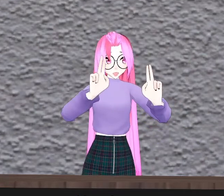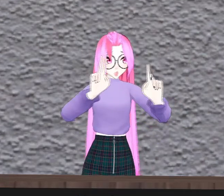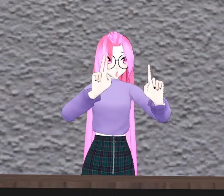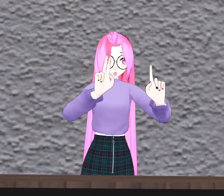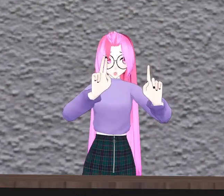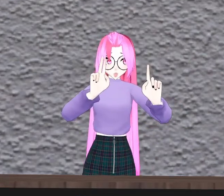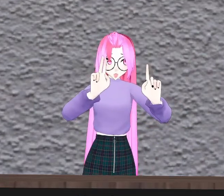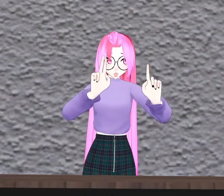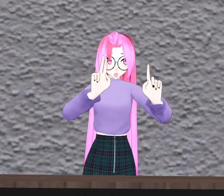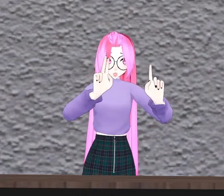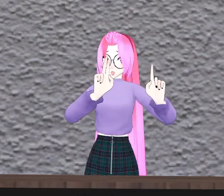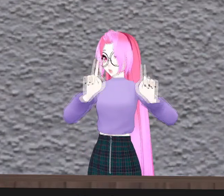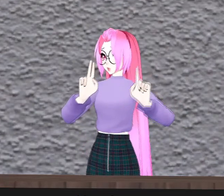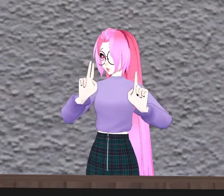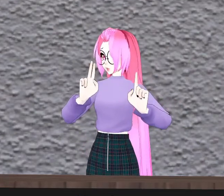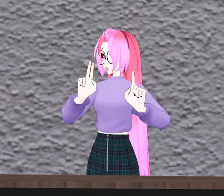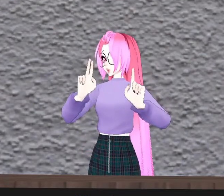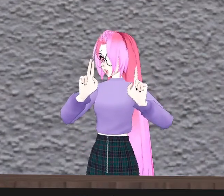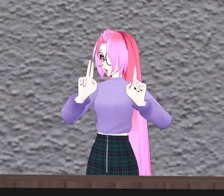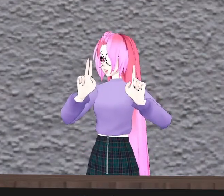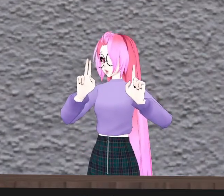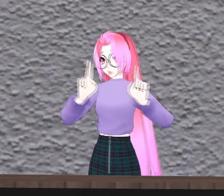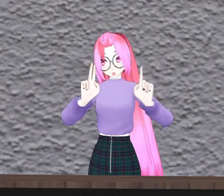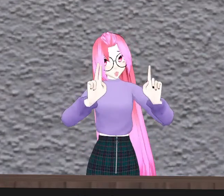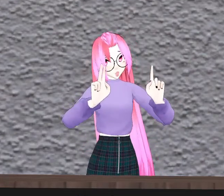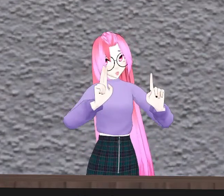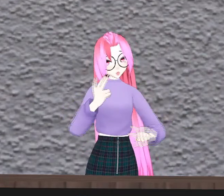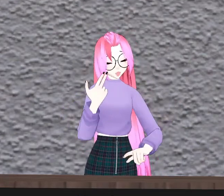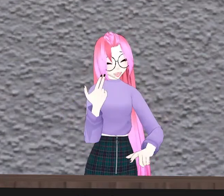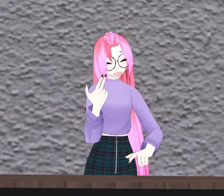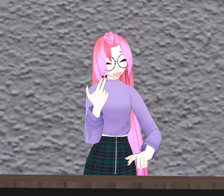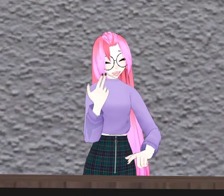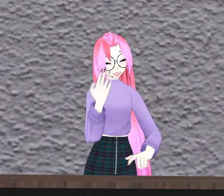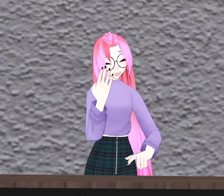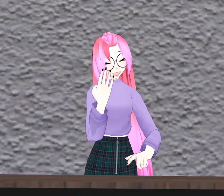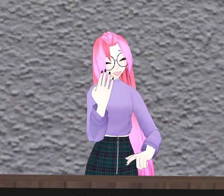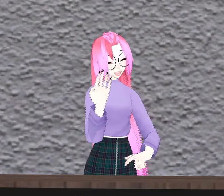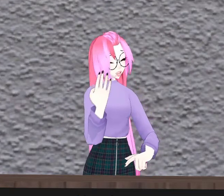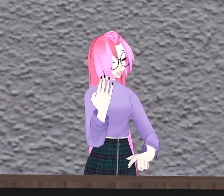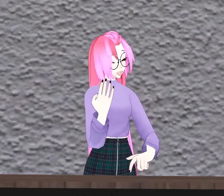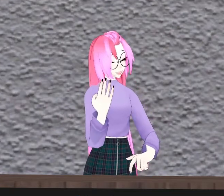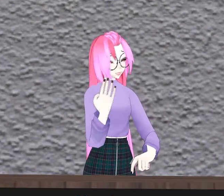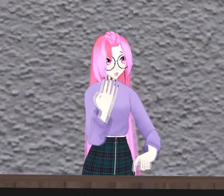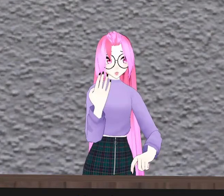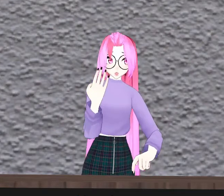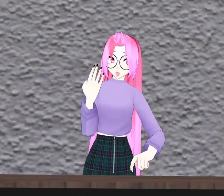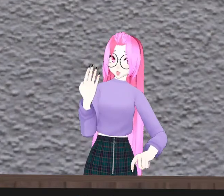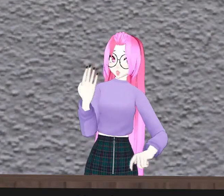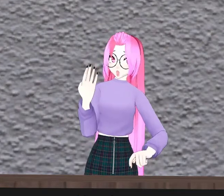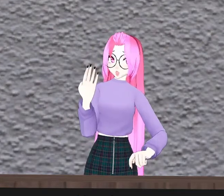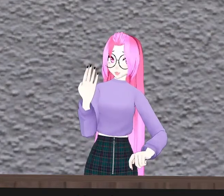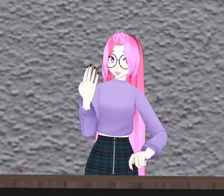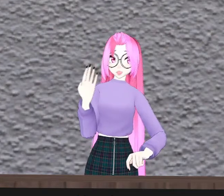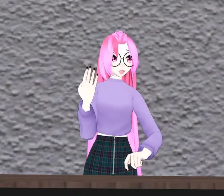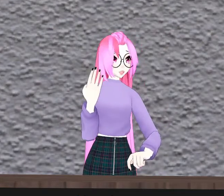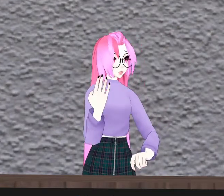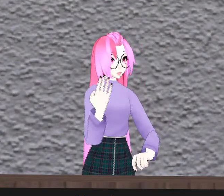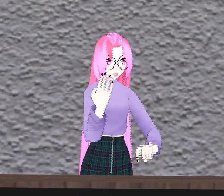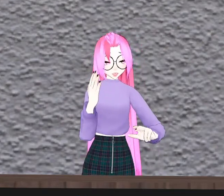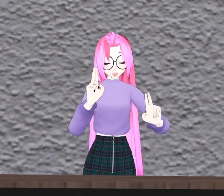do this. 3. Okay, so 3. Then 4. Yeah, 4. If you have index in real life, if